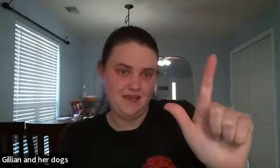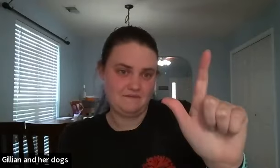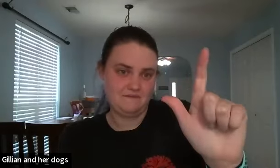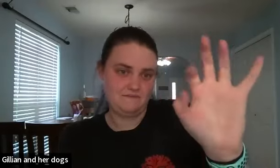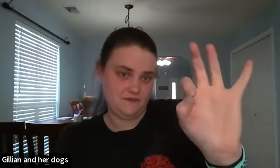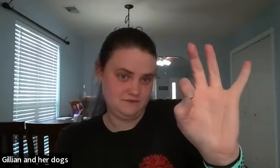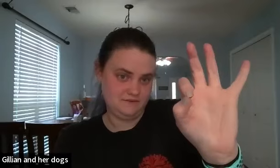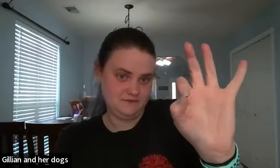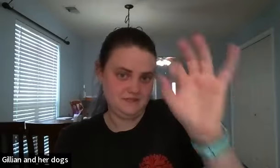half.